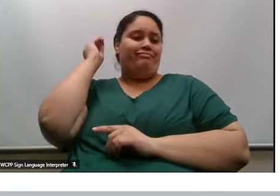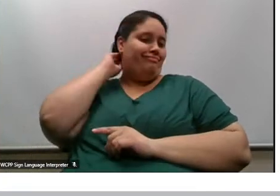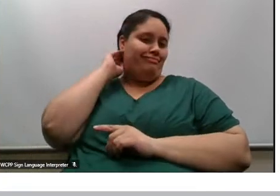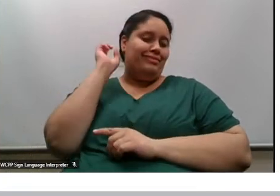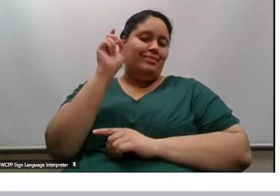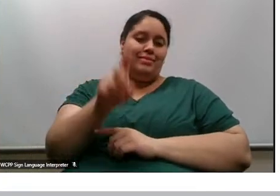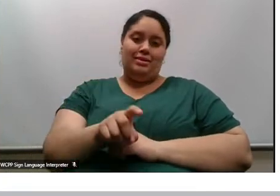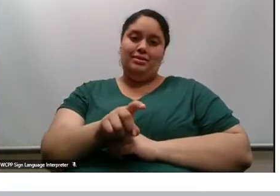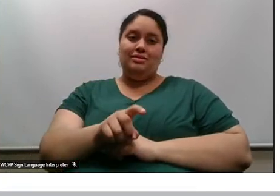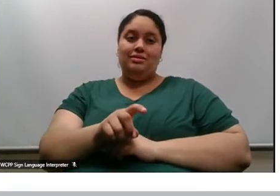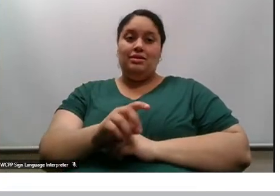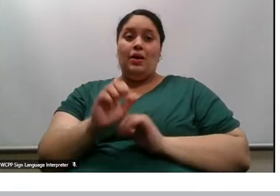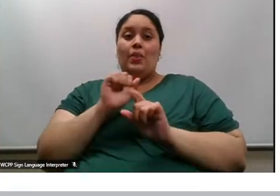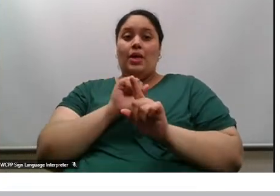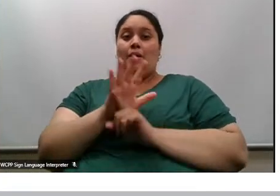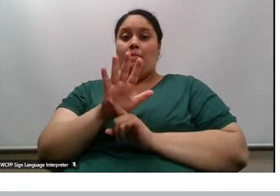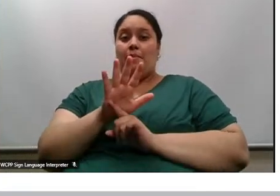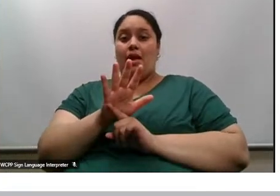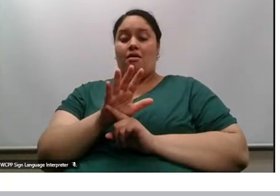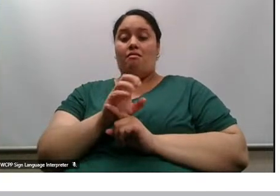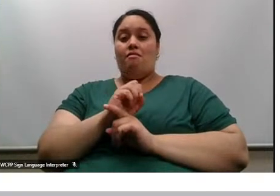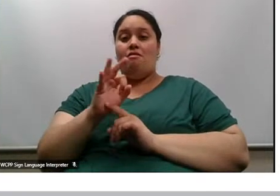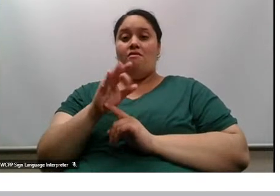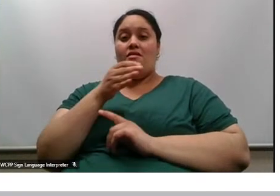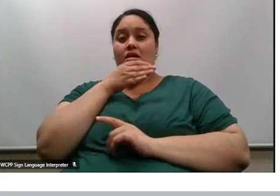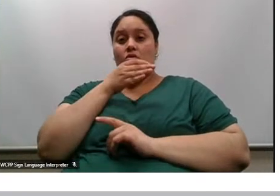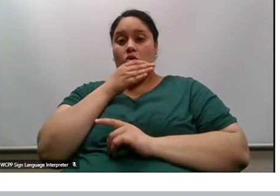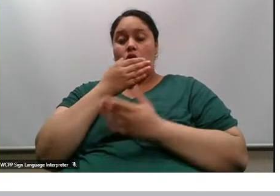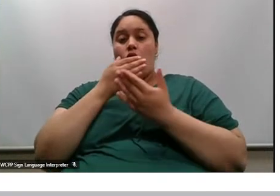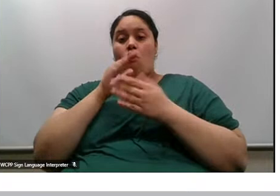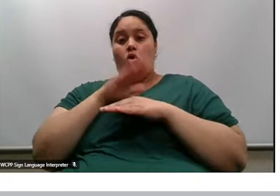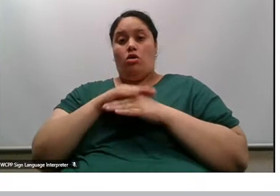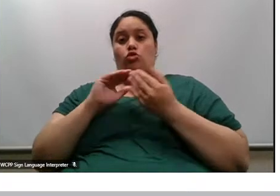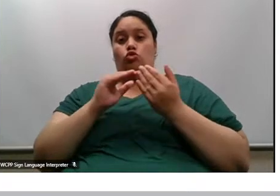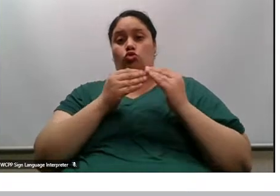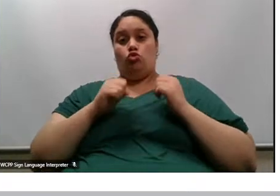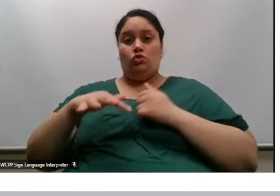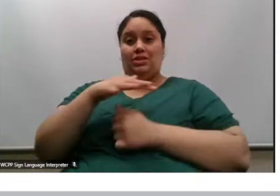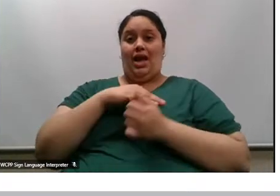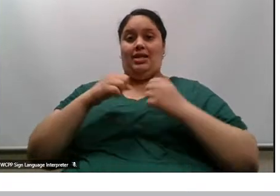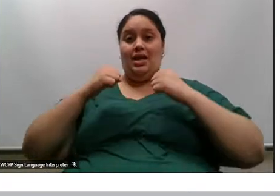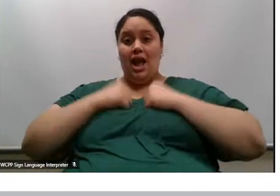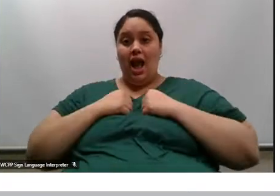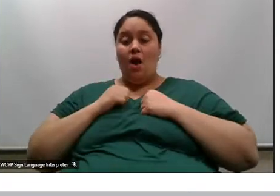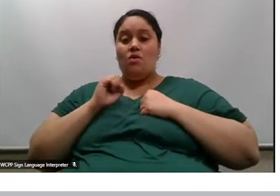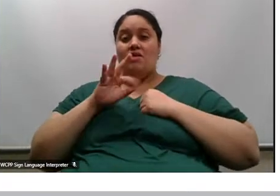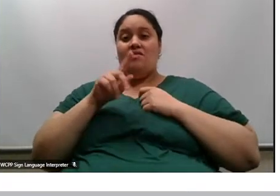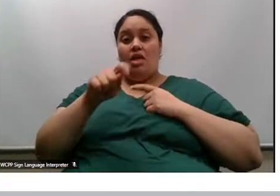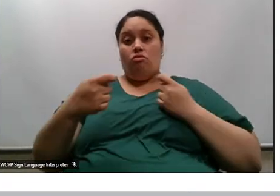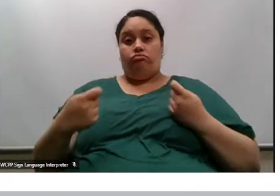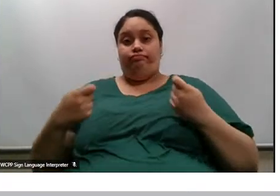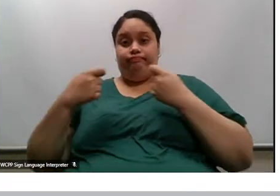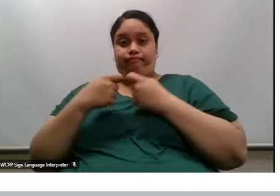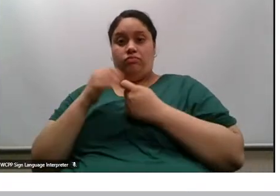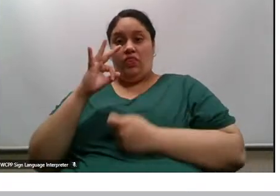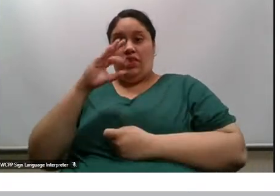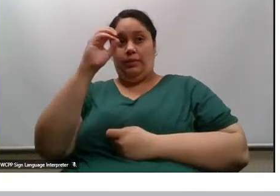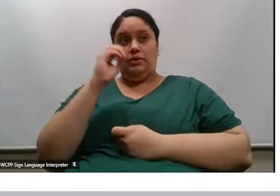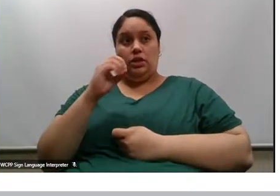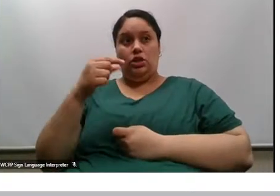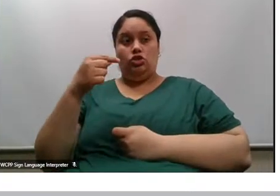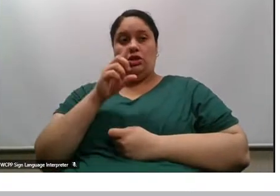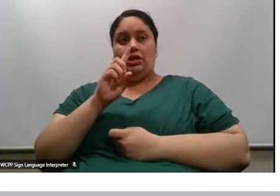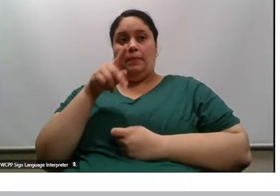that the impact of alcohol that it has on our society, that if they contribute 3% to the GDP or